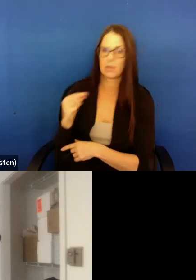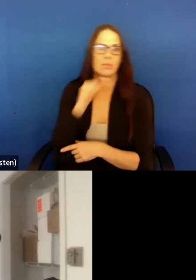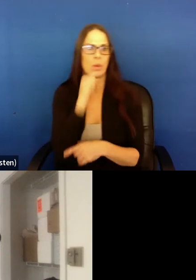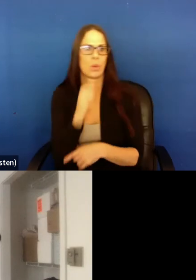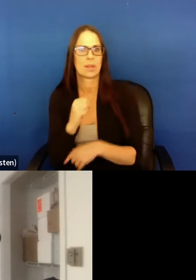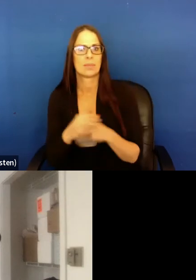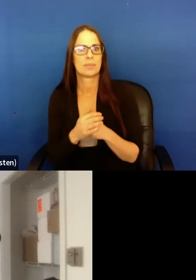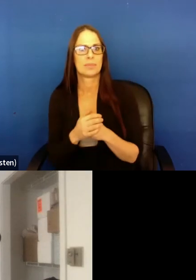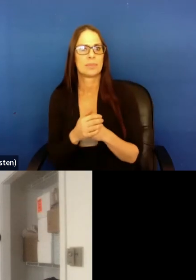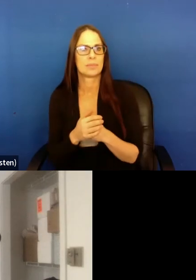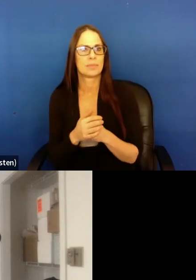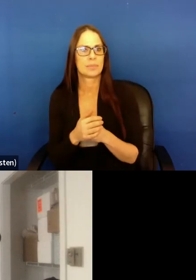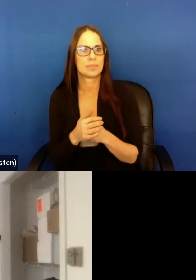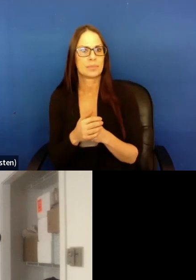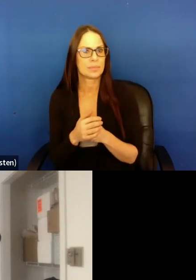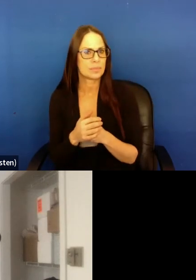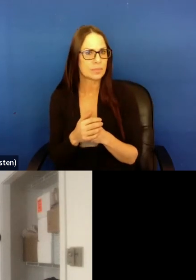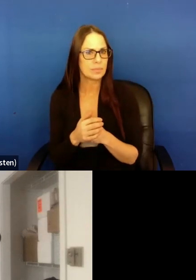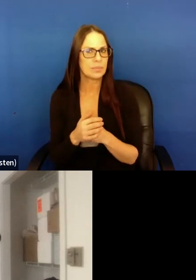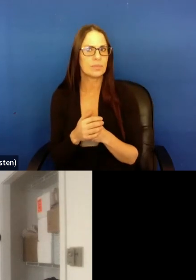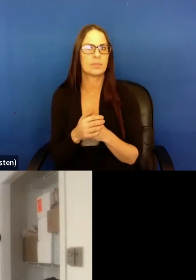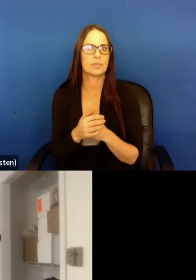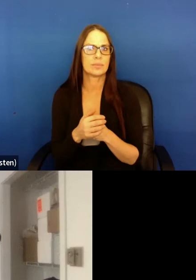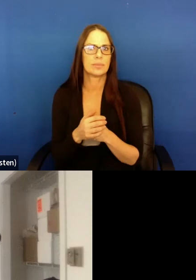to push up as well. Mhm.